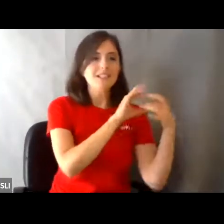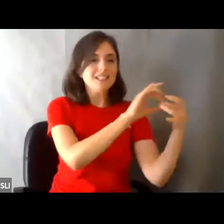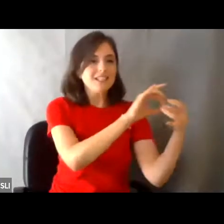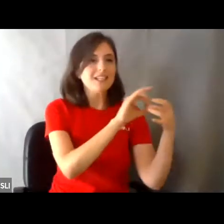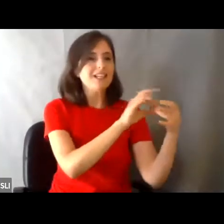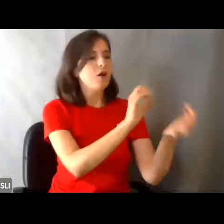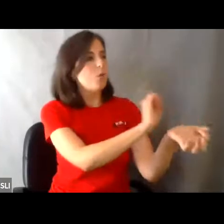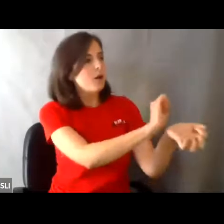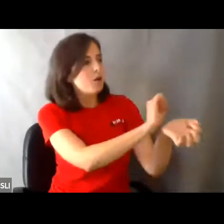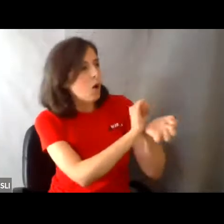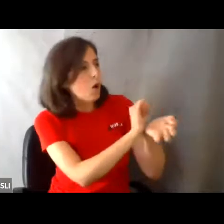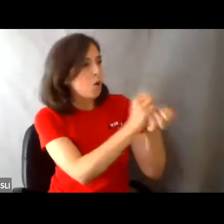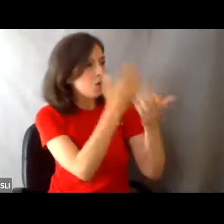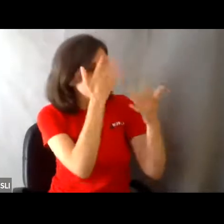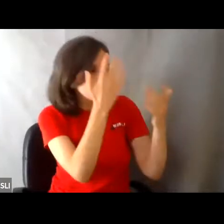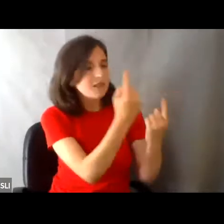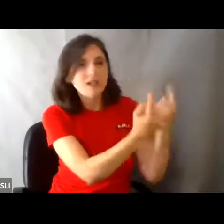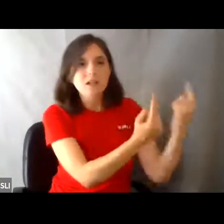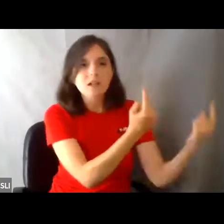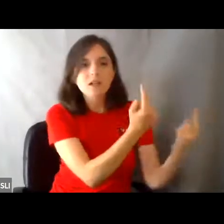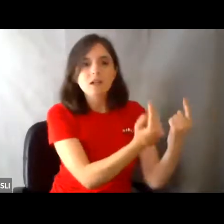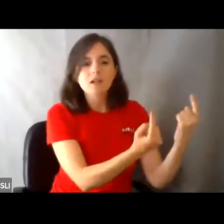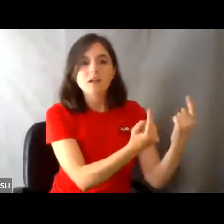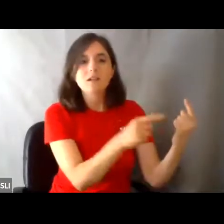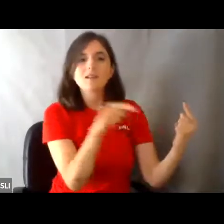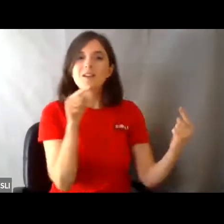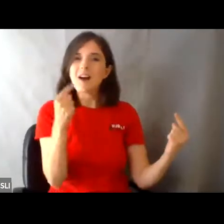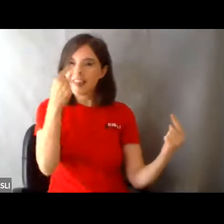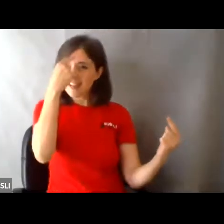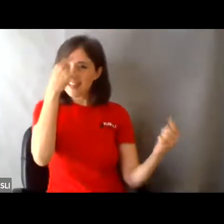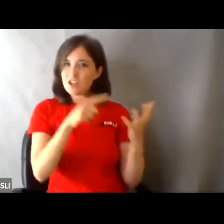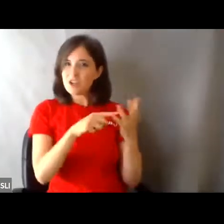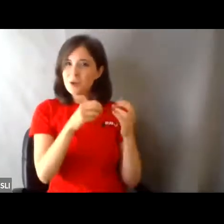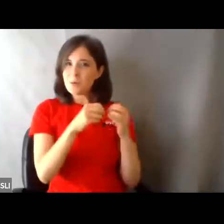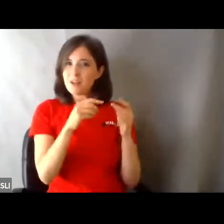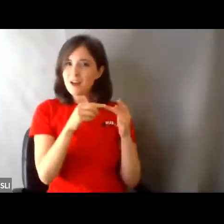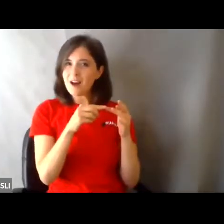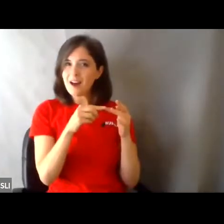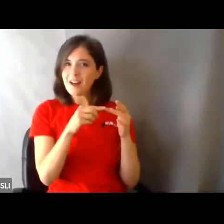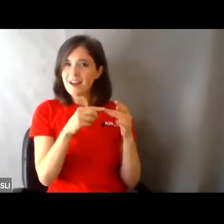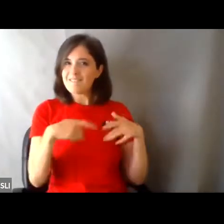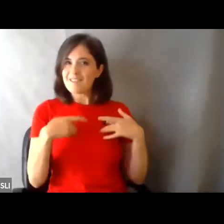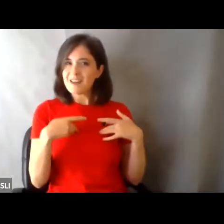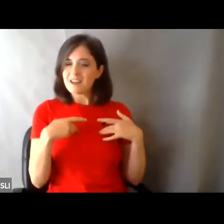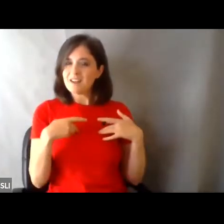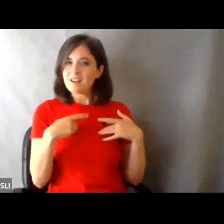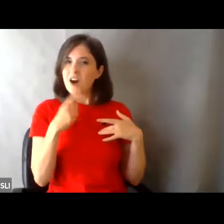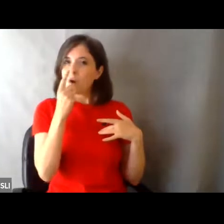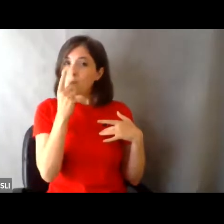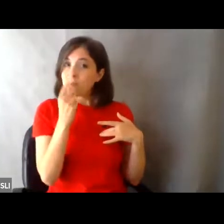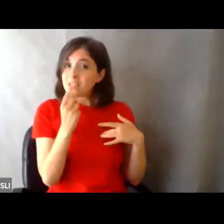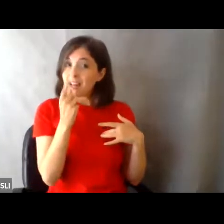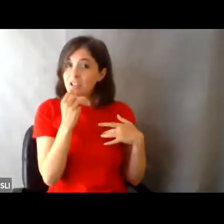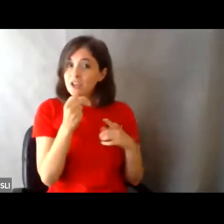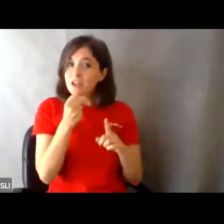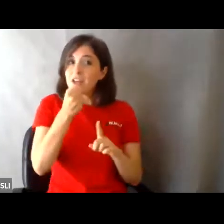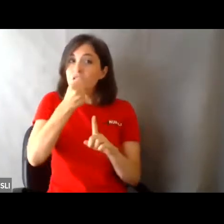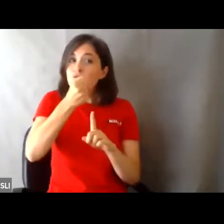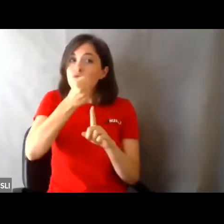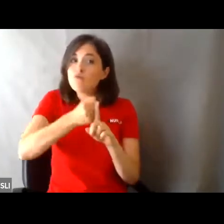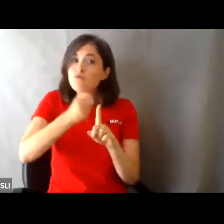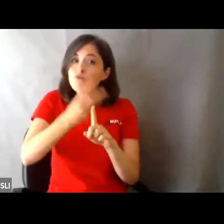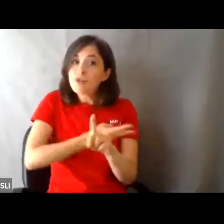that community. Now, I think universal basic income potentially could actually reinforce that kind of